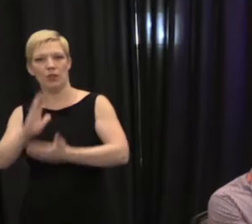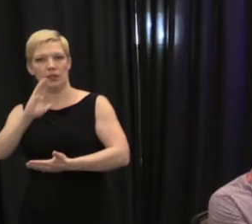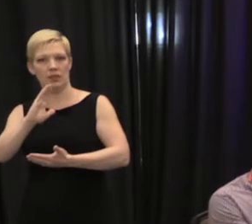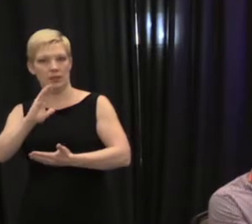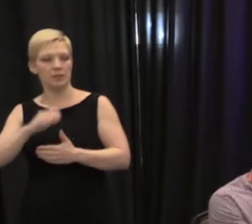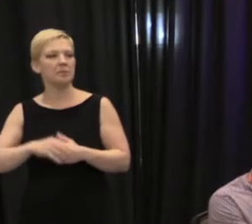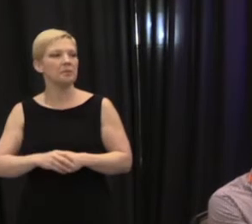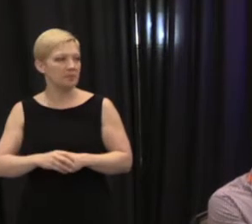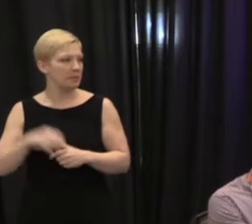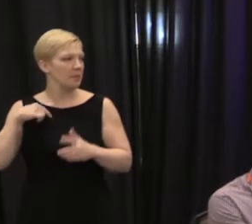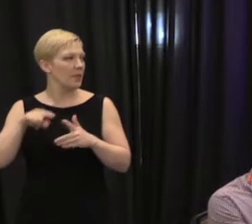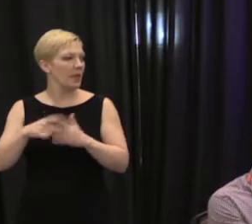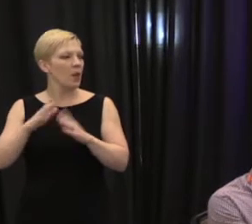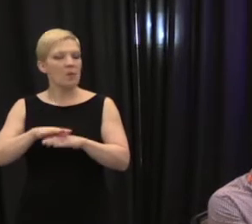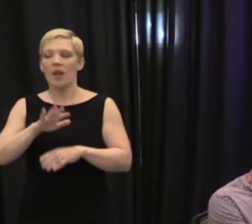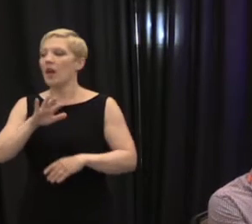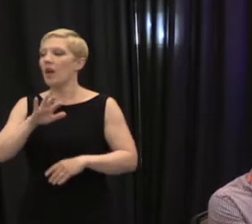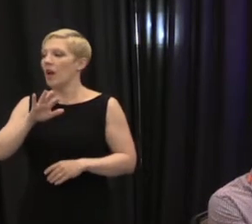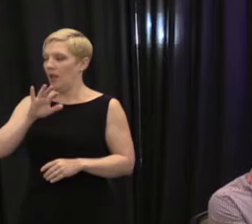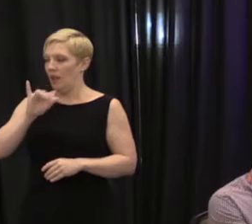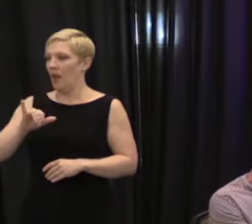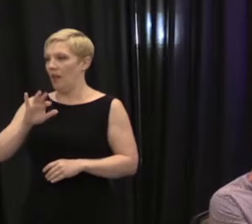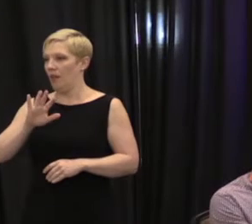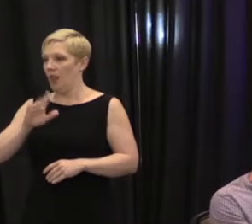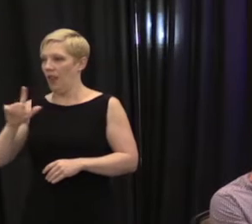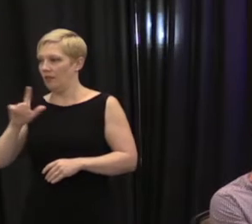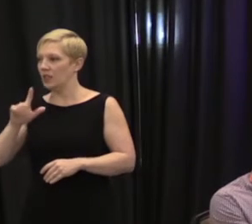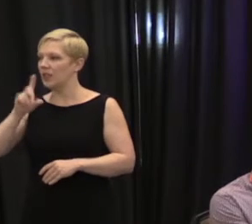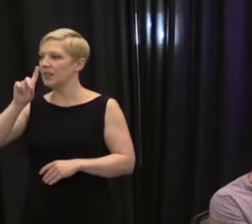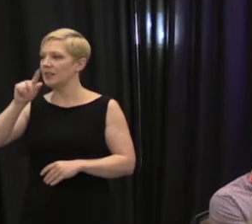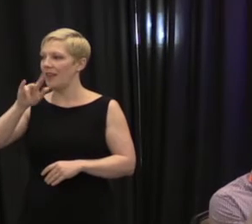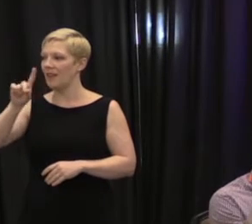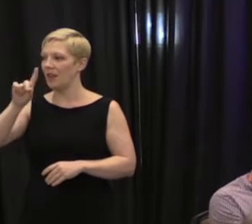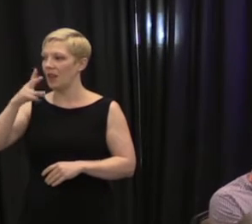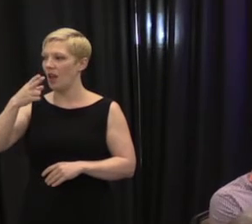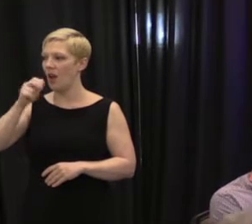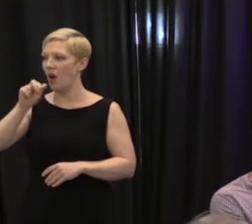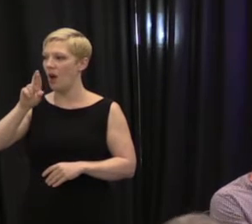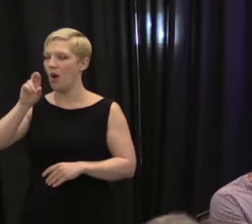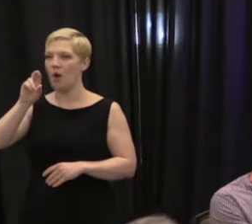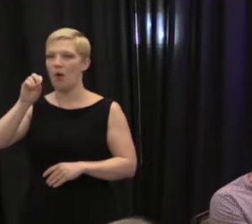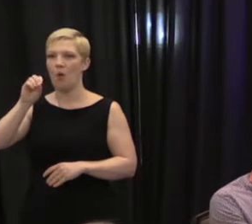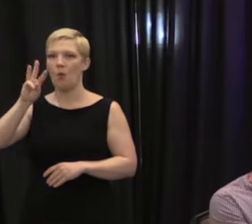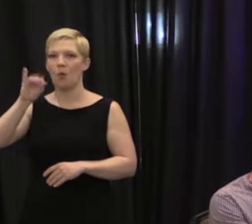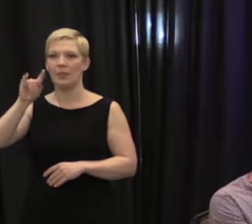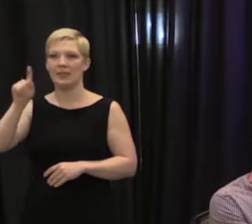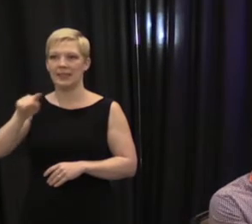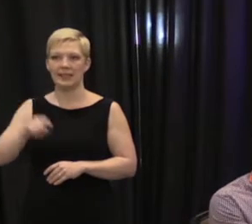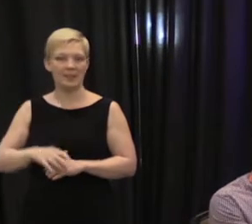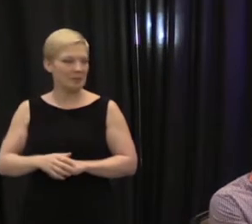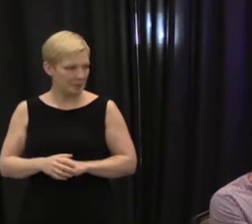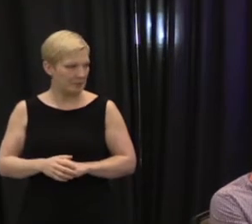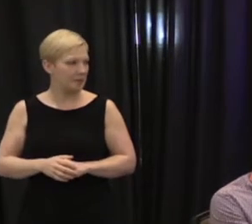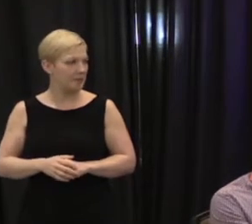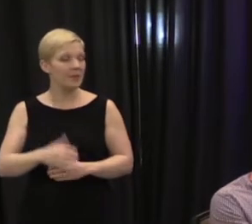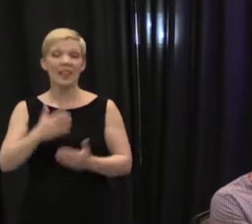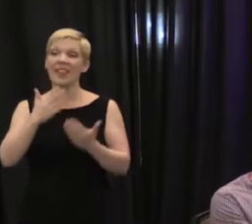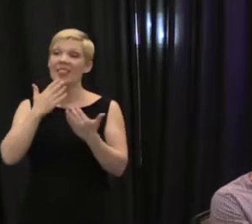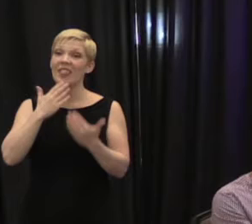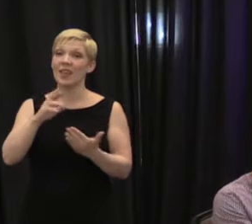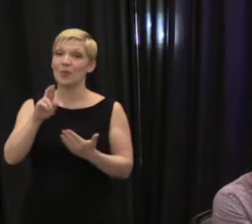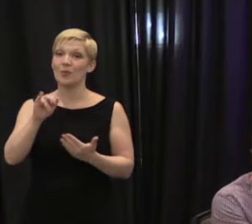my far left with David Horowitz. Well, thank you, Ricky. Thanks everybody for having